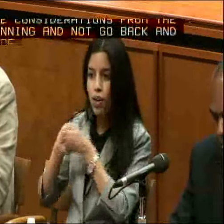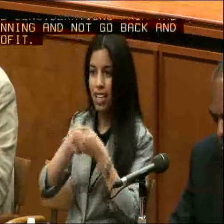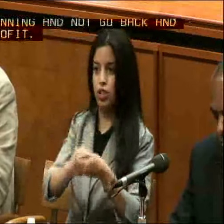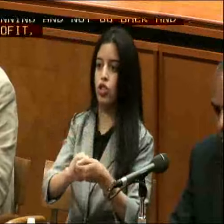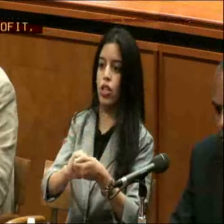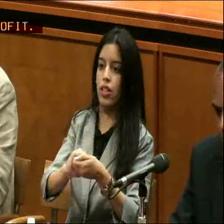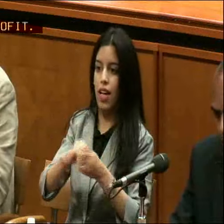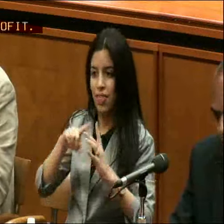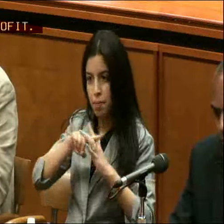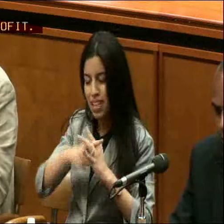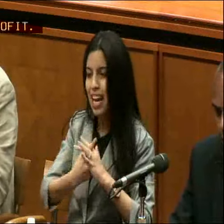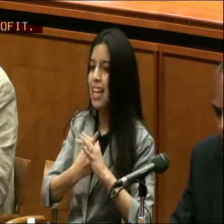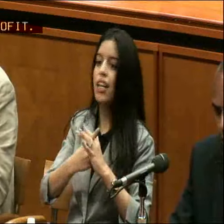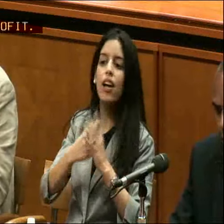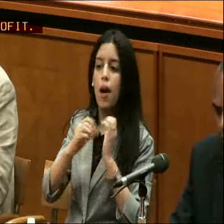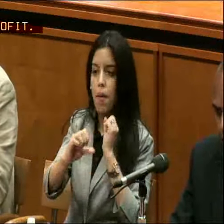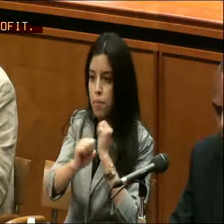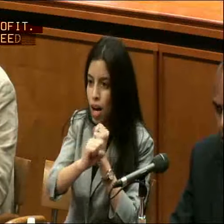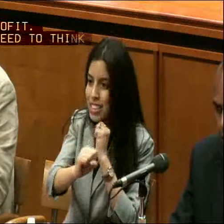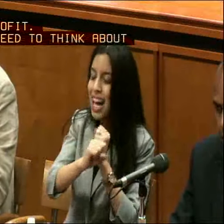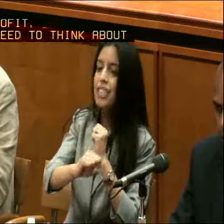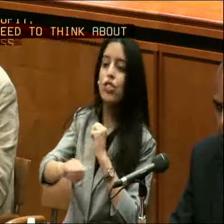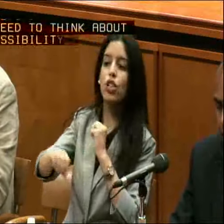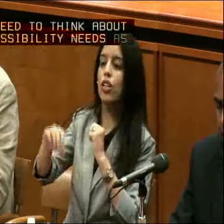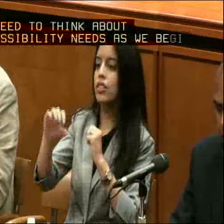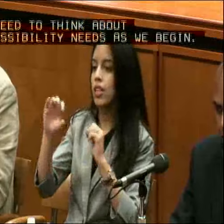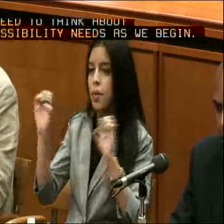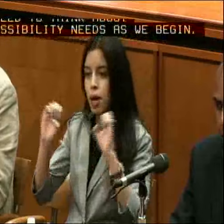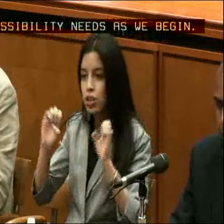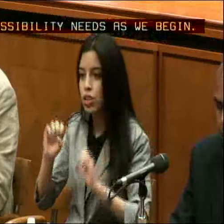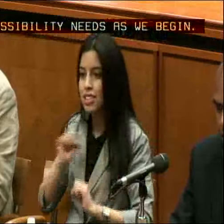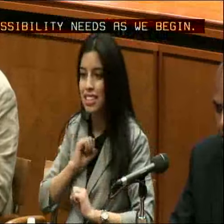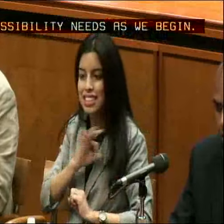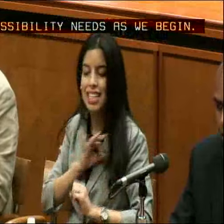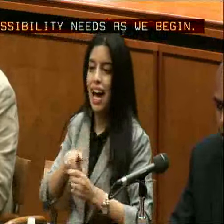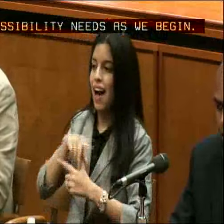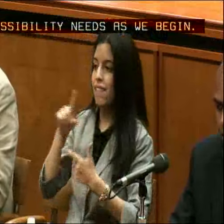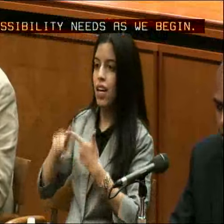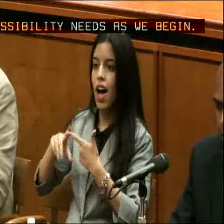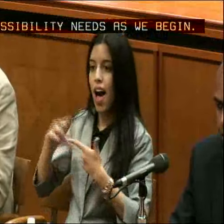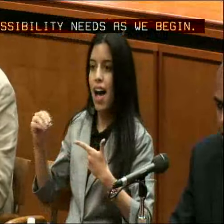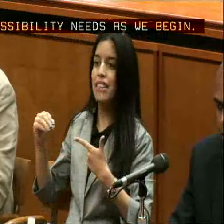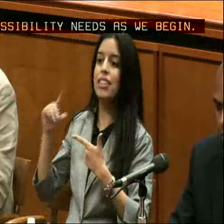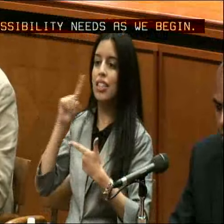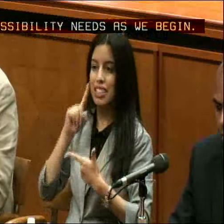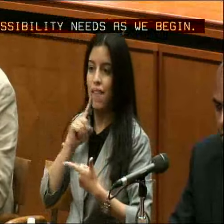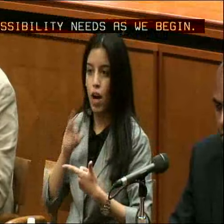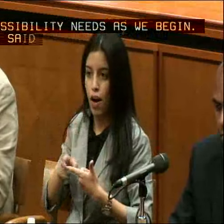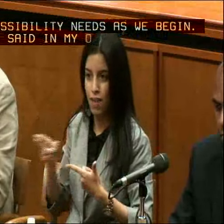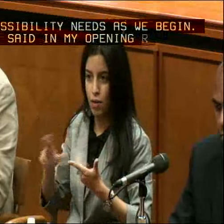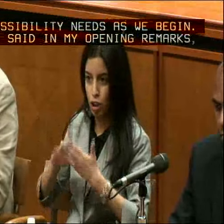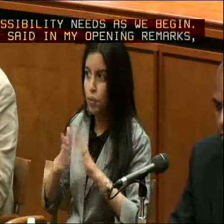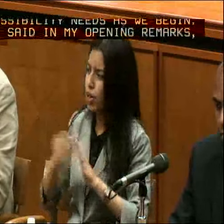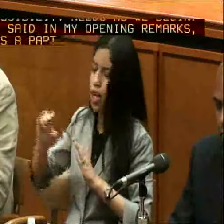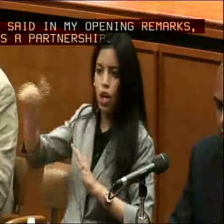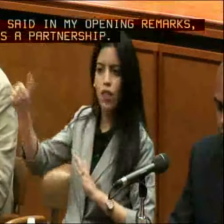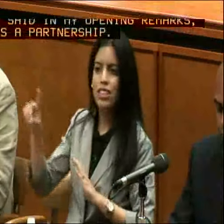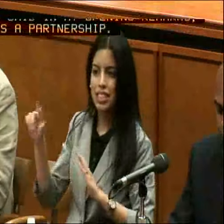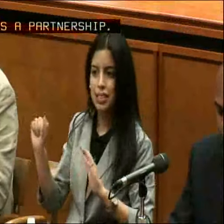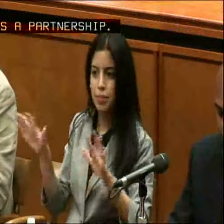As I said in my opening remarks, it's a partnership. We need to start with the broadcasters, the emergency